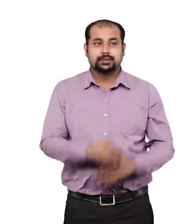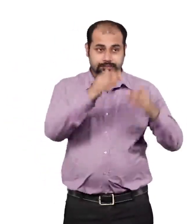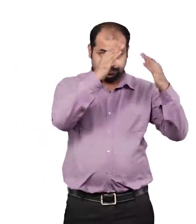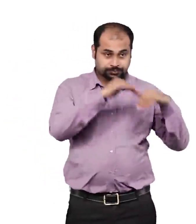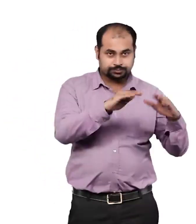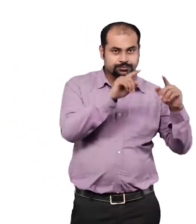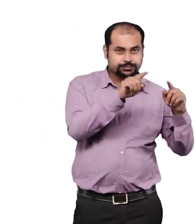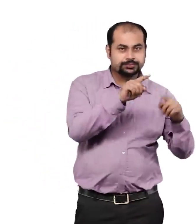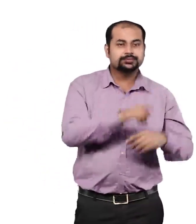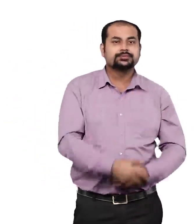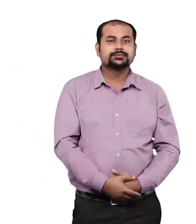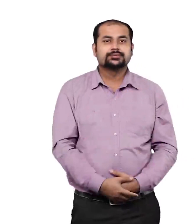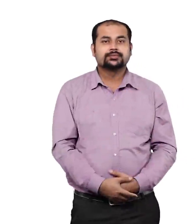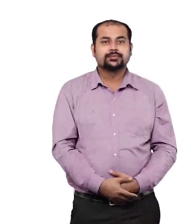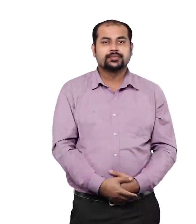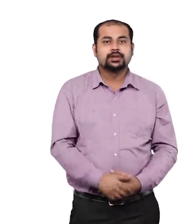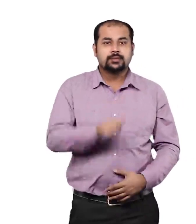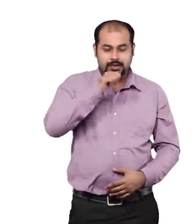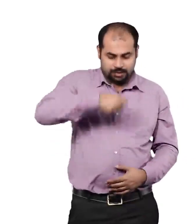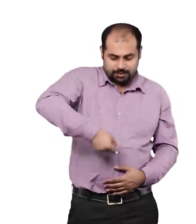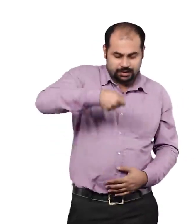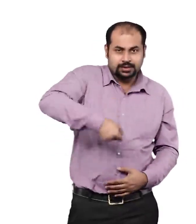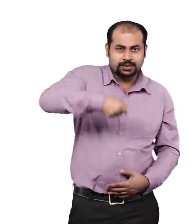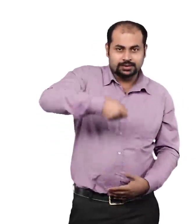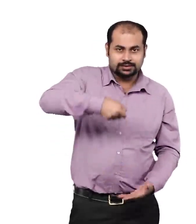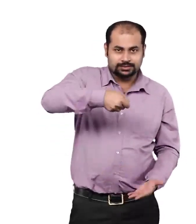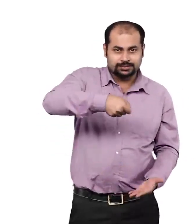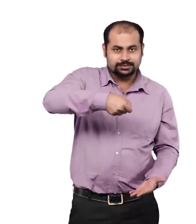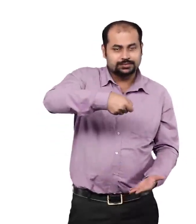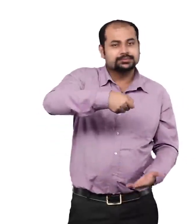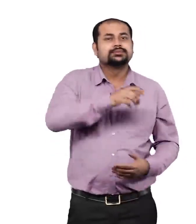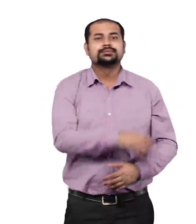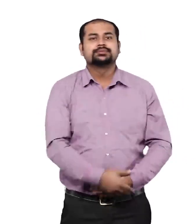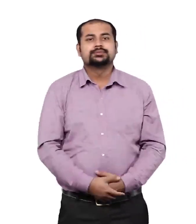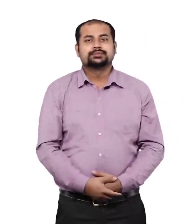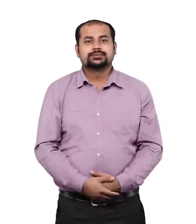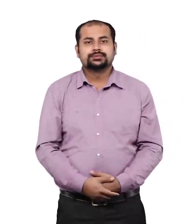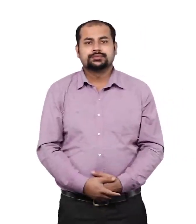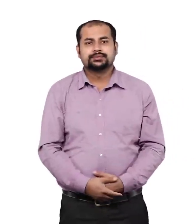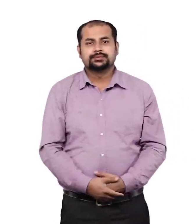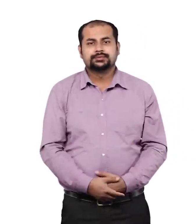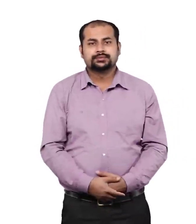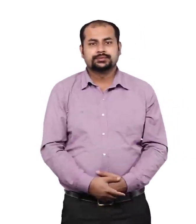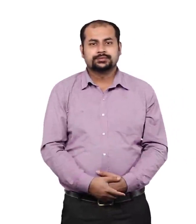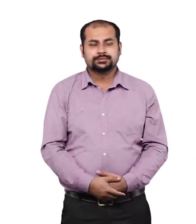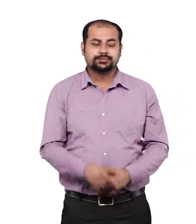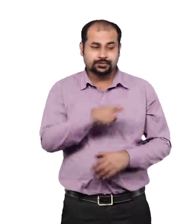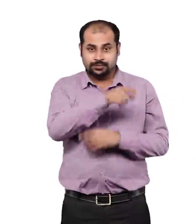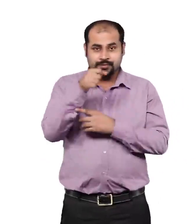Row 2. Column 1, name of the thing, bucket. Column 2,